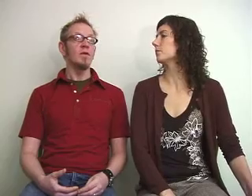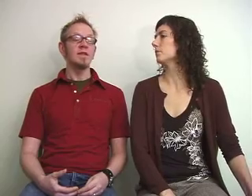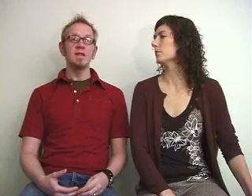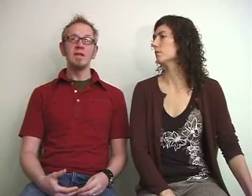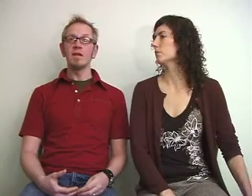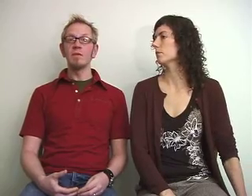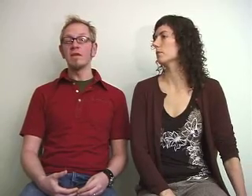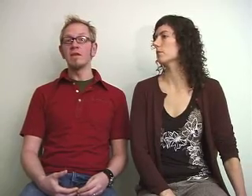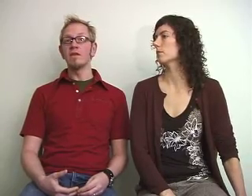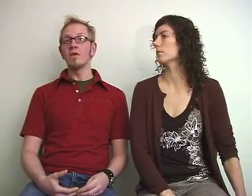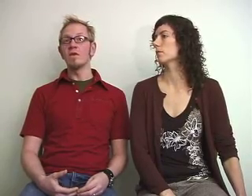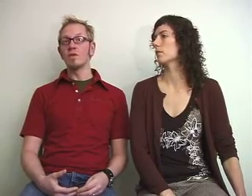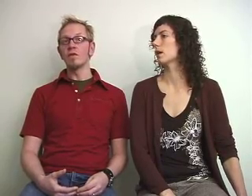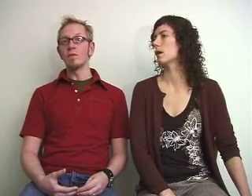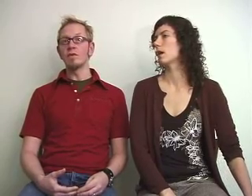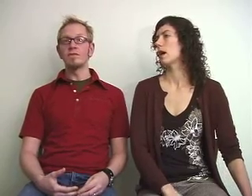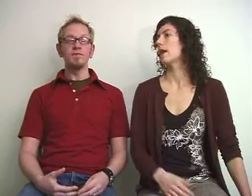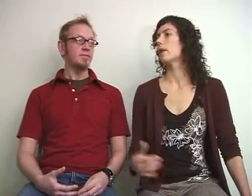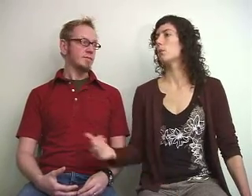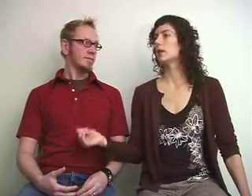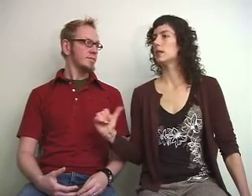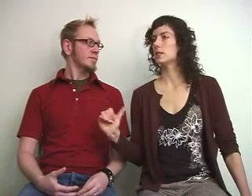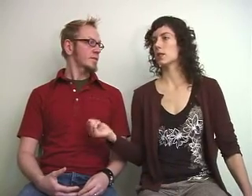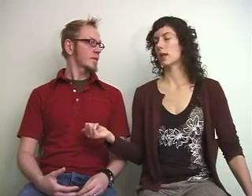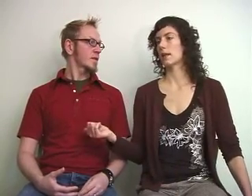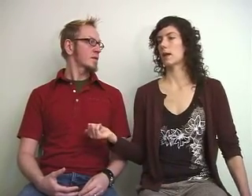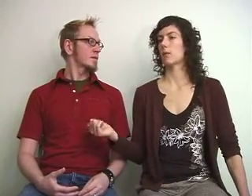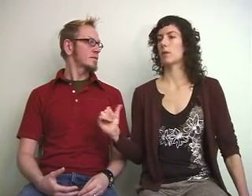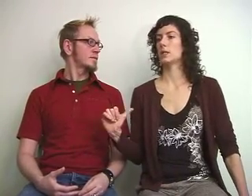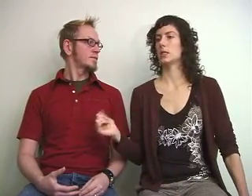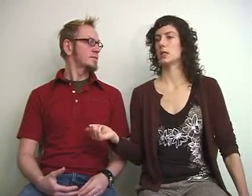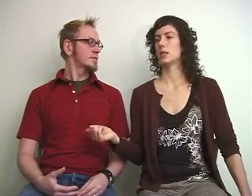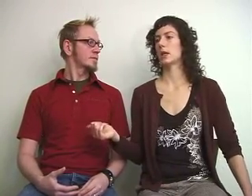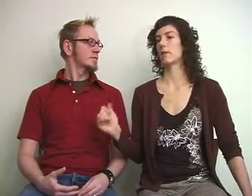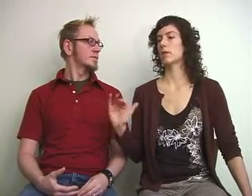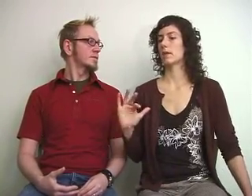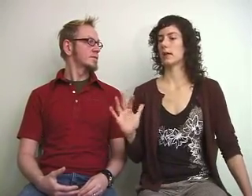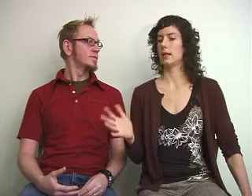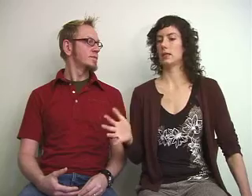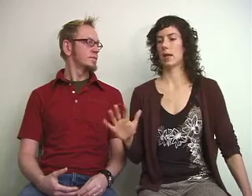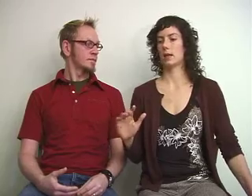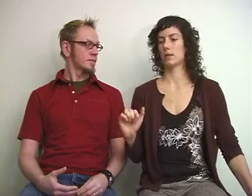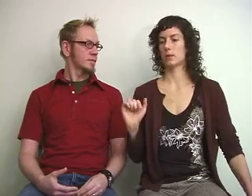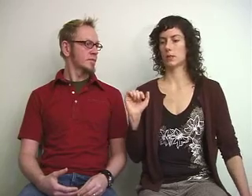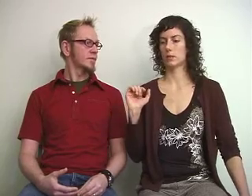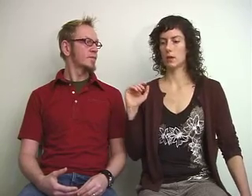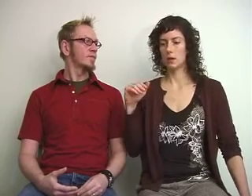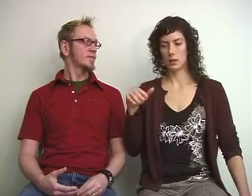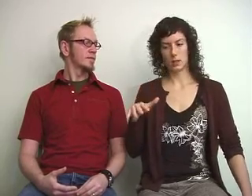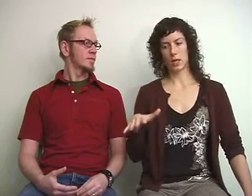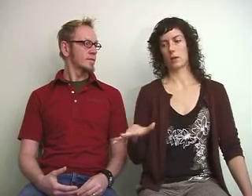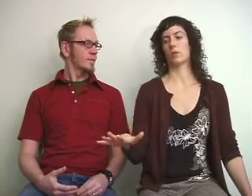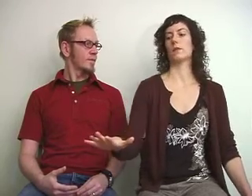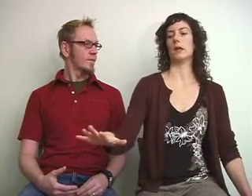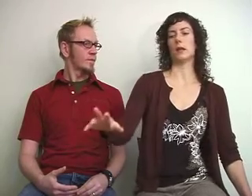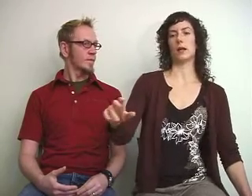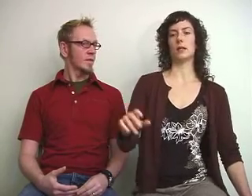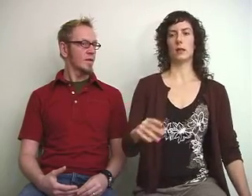person's need can be the need of the whole group. And then we teach like that when we're teaching together. It's very in tandem. So the daelik will feed an idea in,